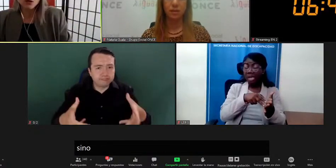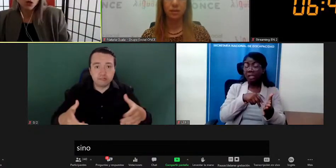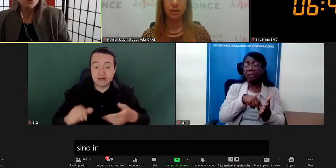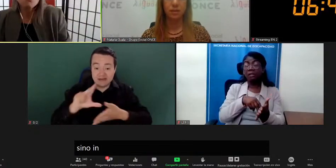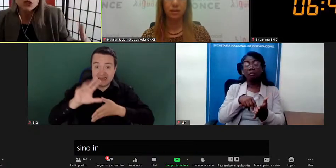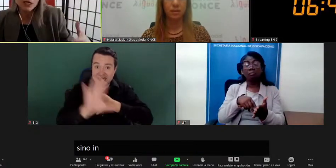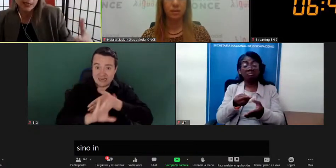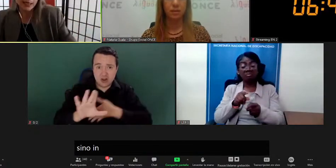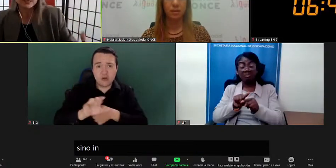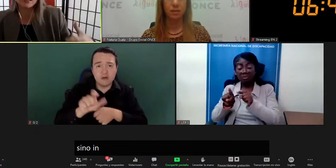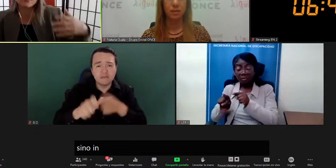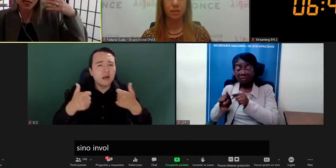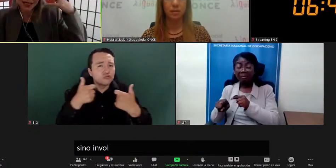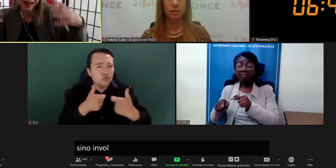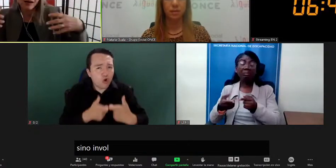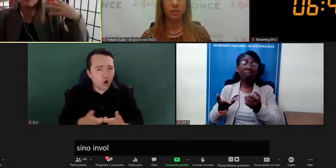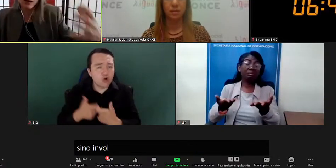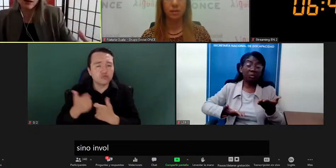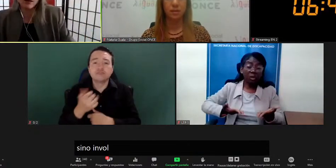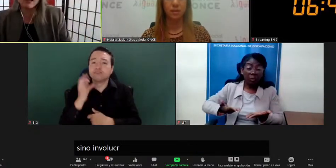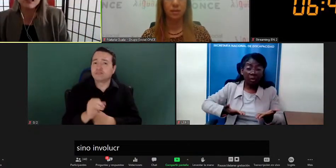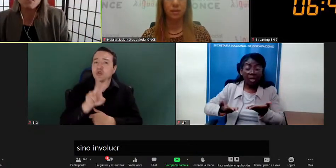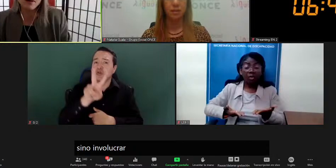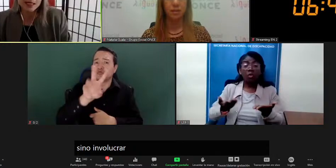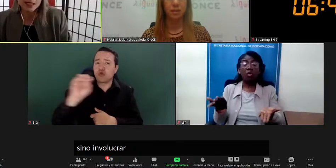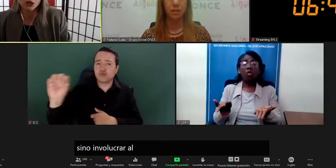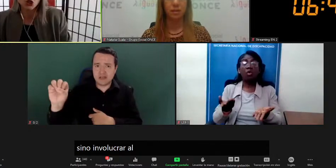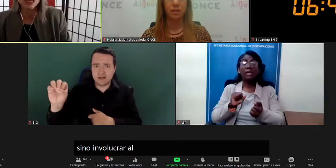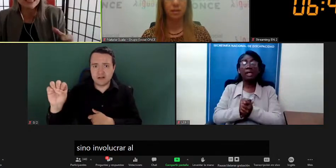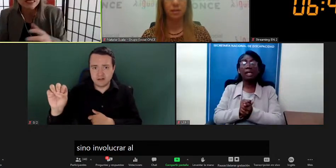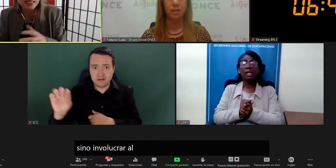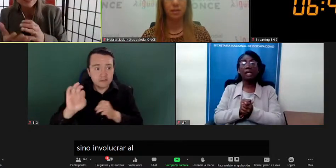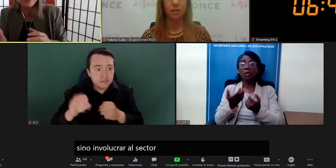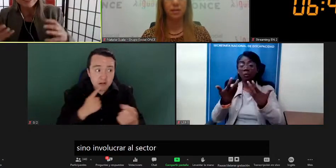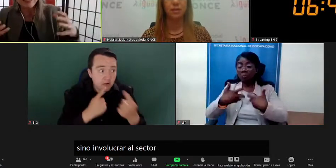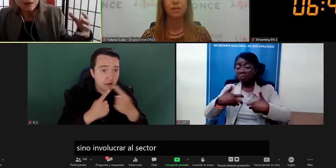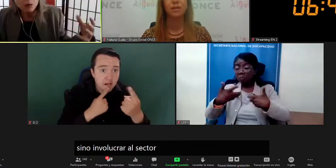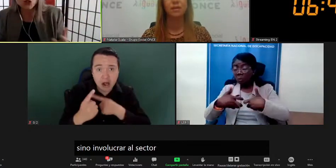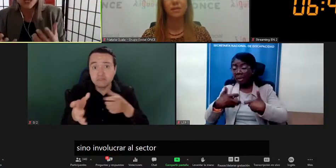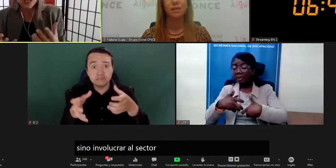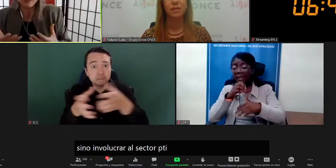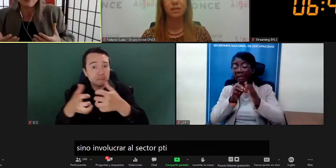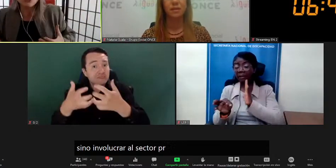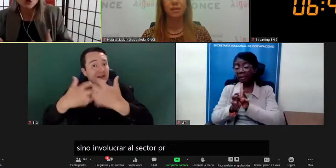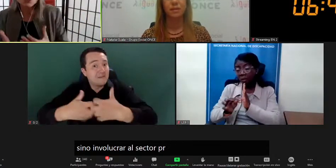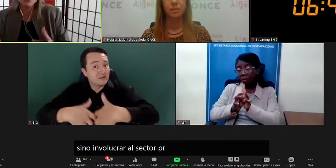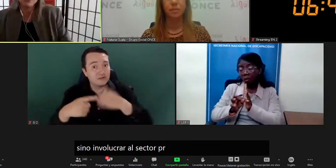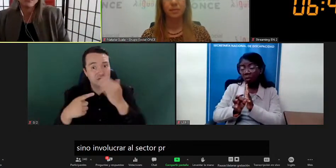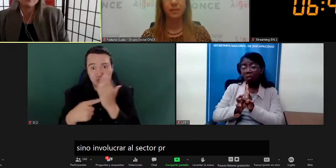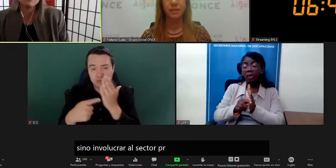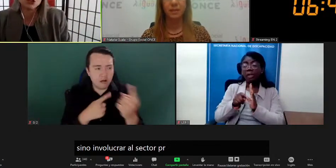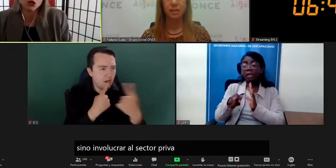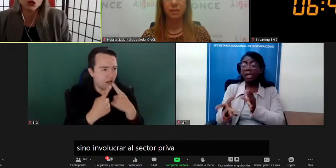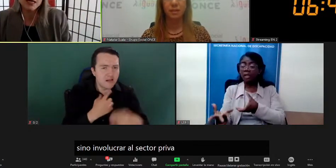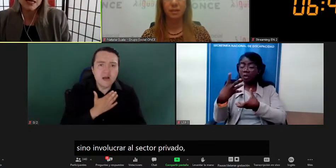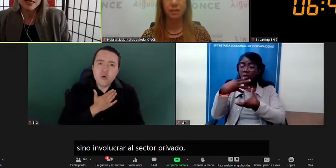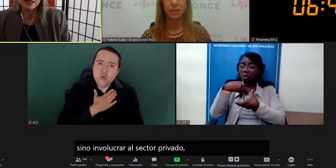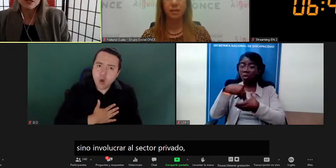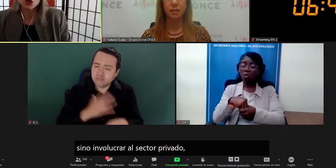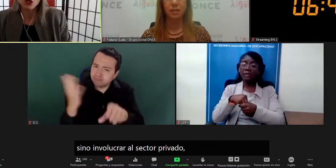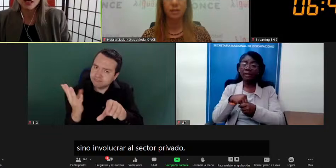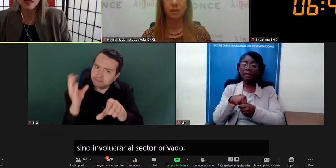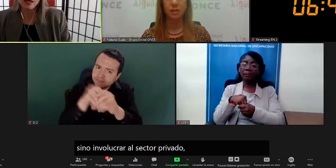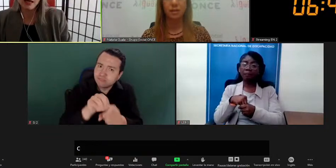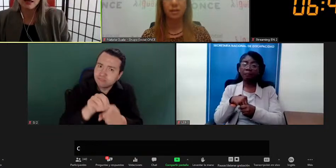two thousand partners region-wide and it includes several startups and technology companies that we